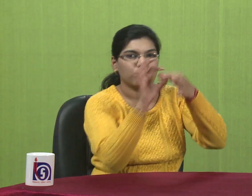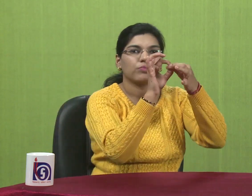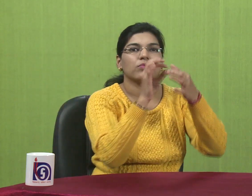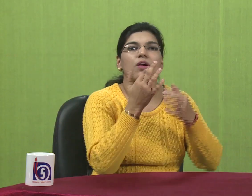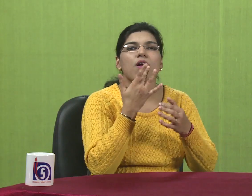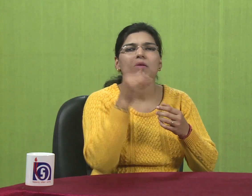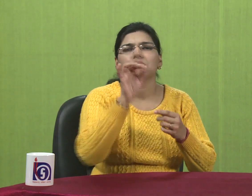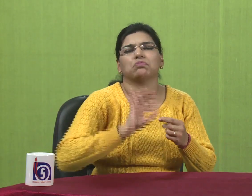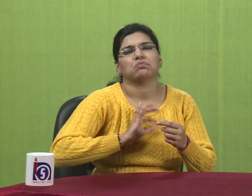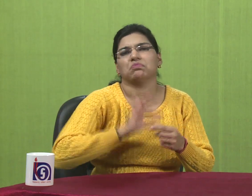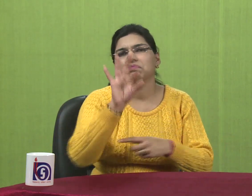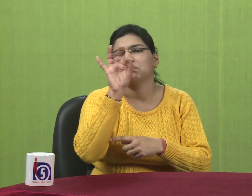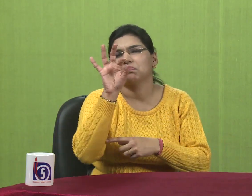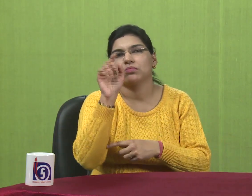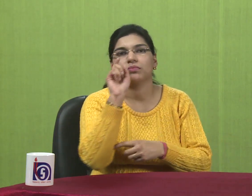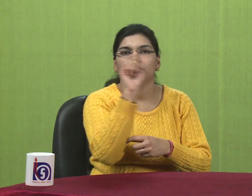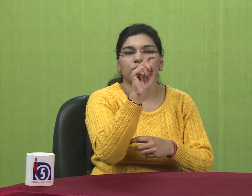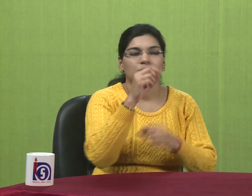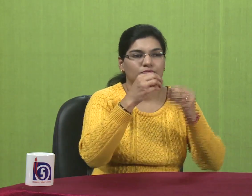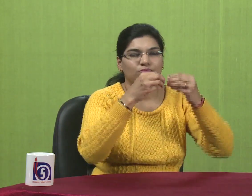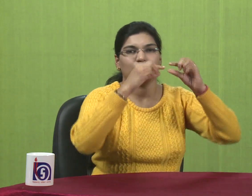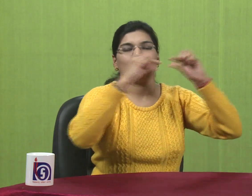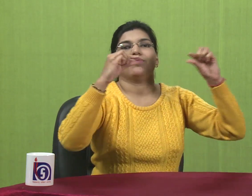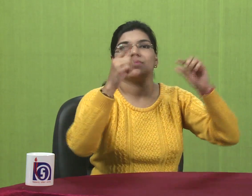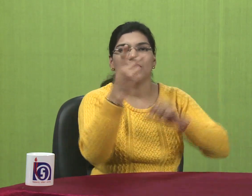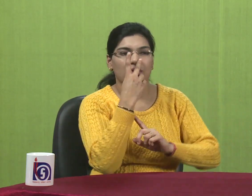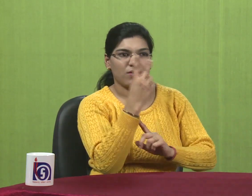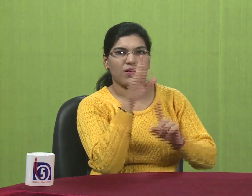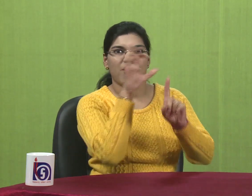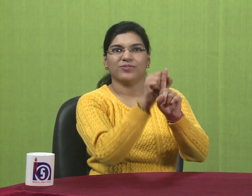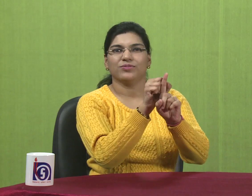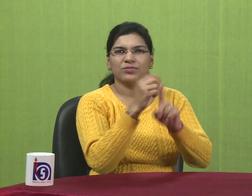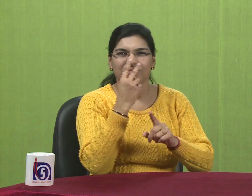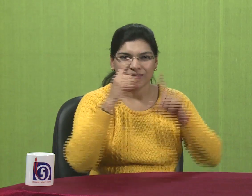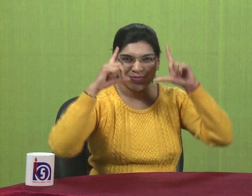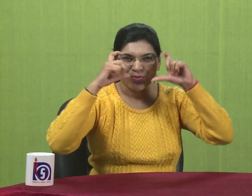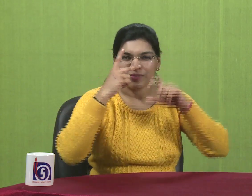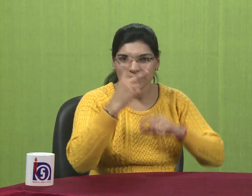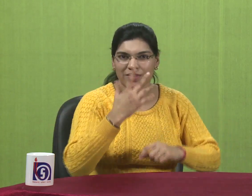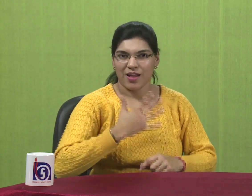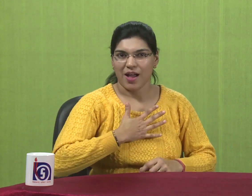then highlight the particular part you want to highlight for making it catchy.